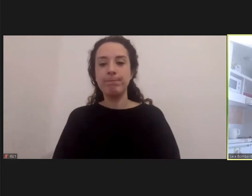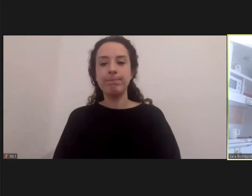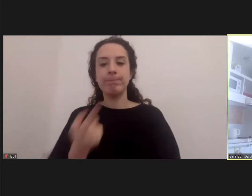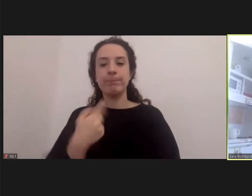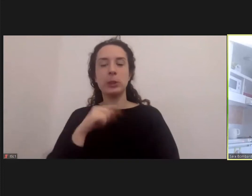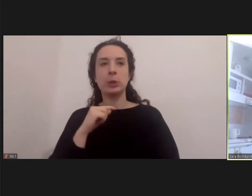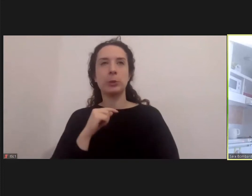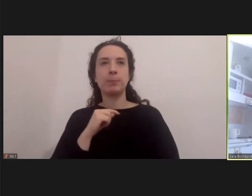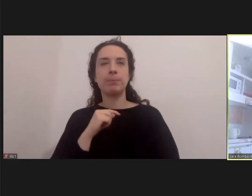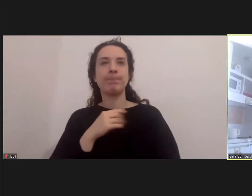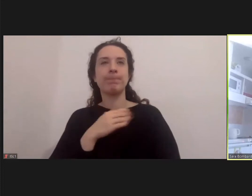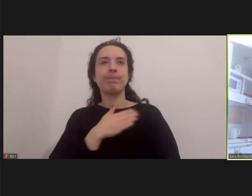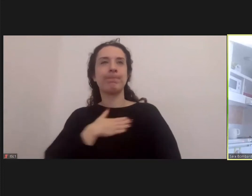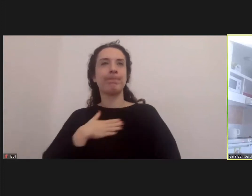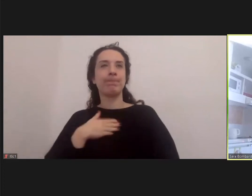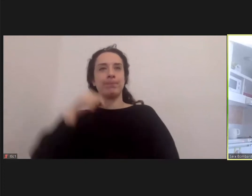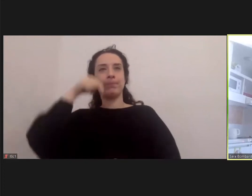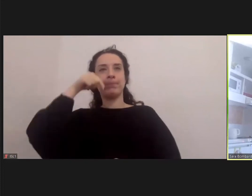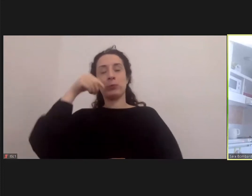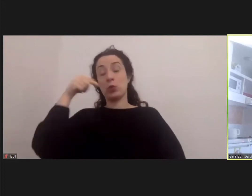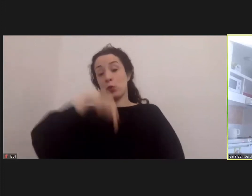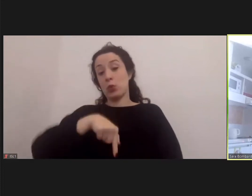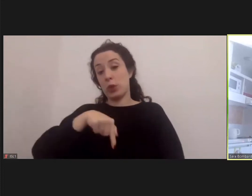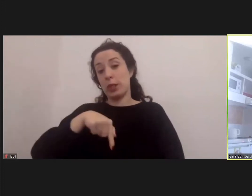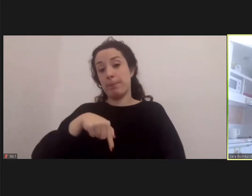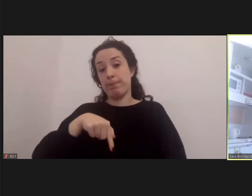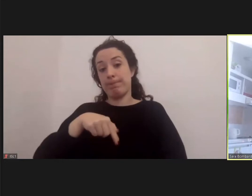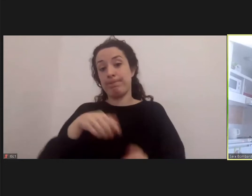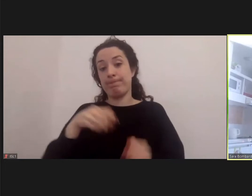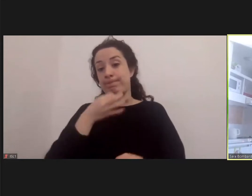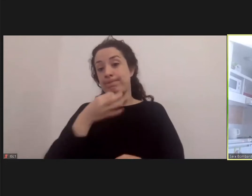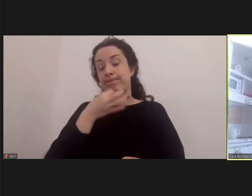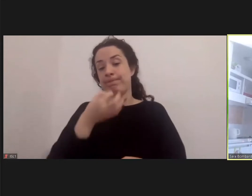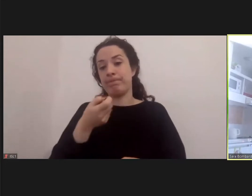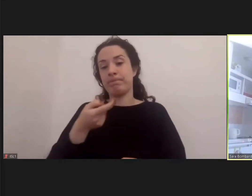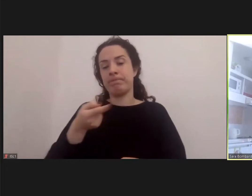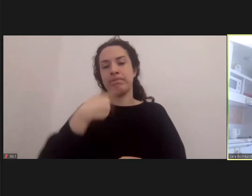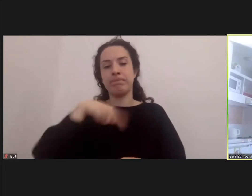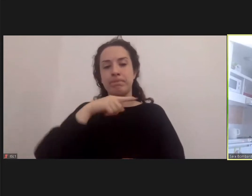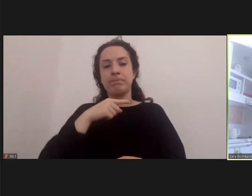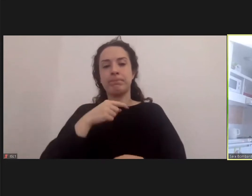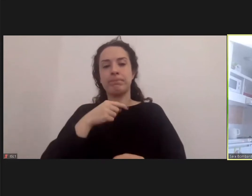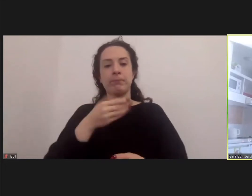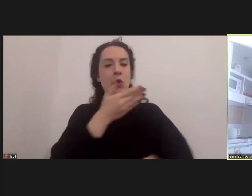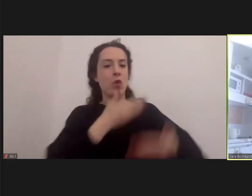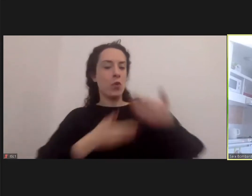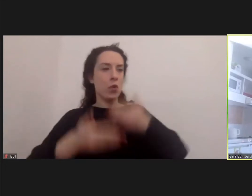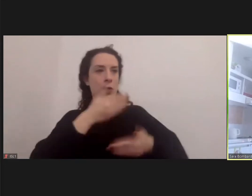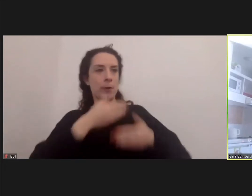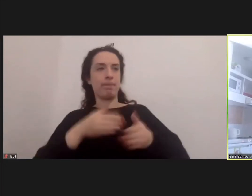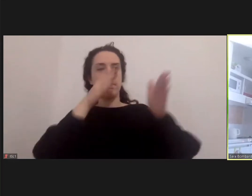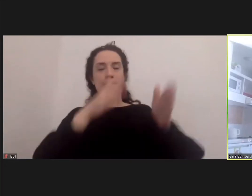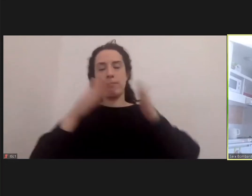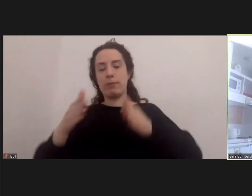on today is how social economy actors can contribute to the inclusion of people with